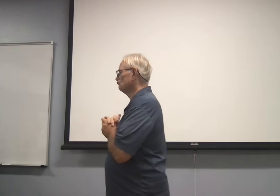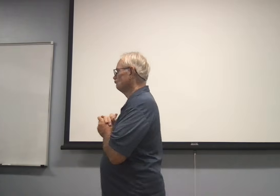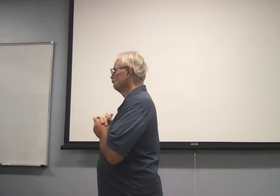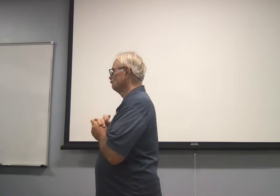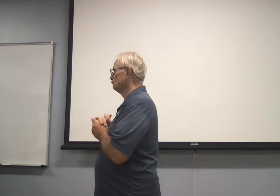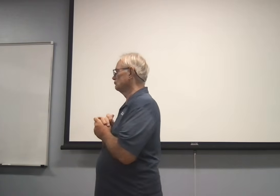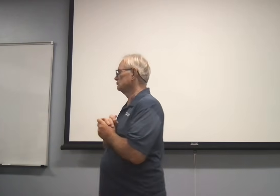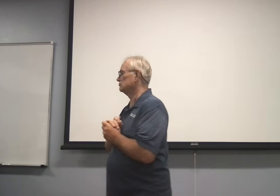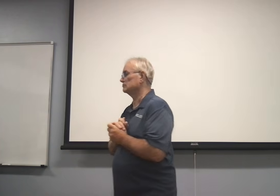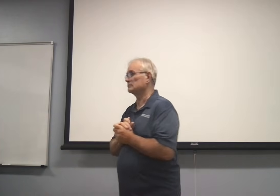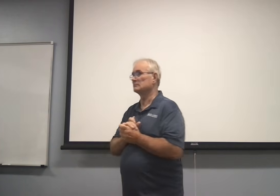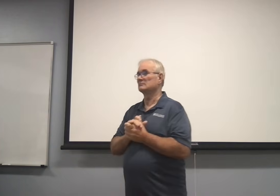over.